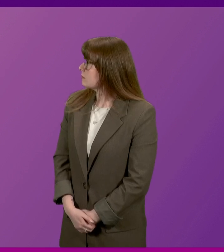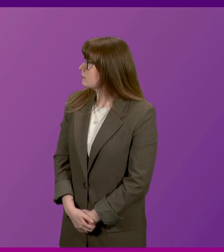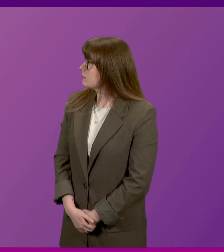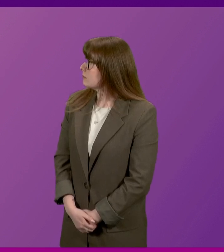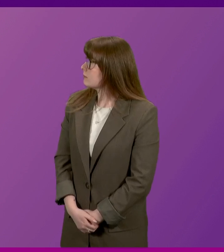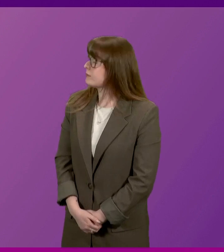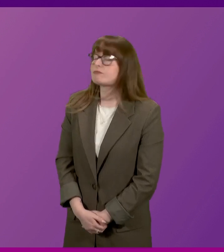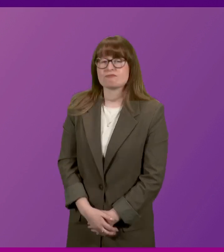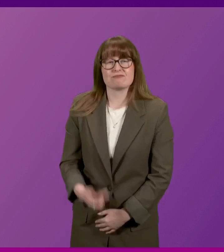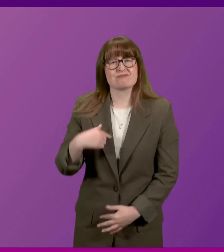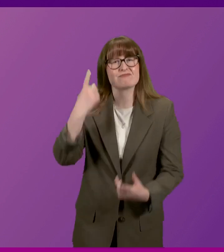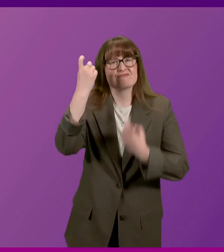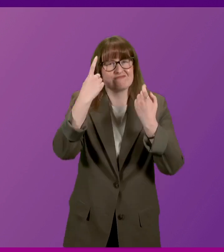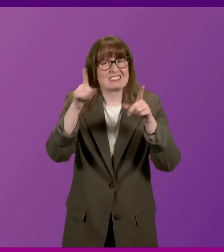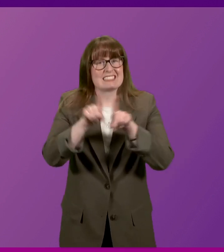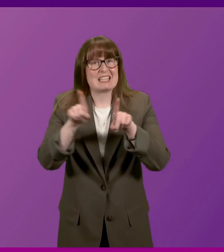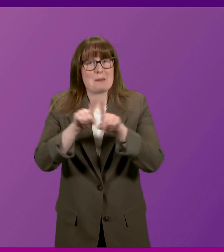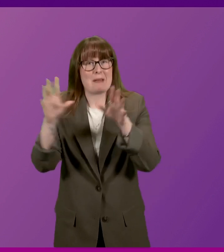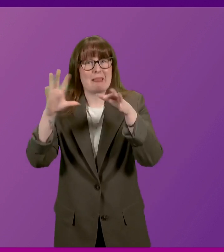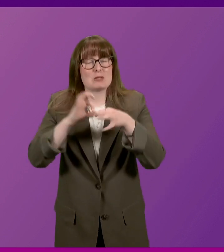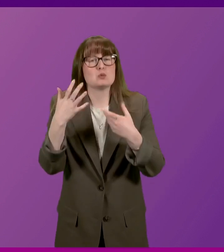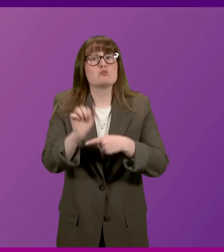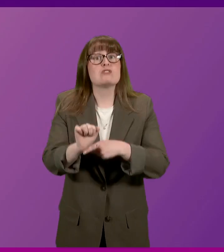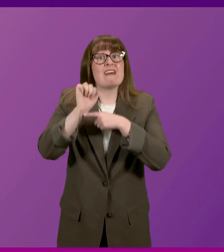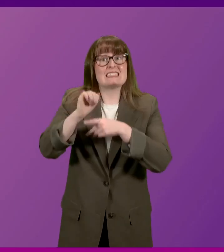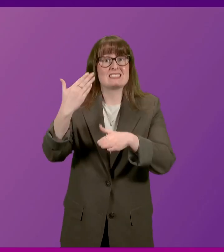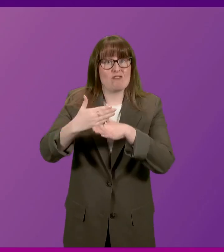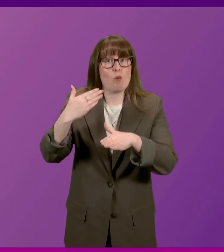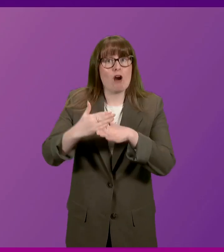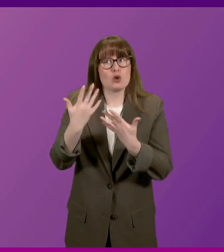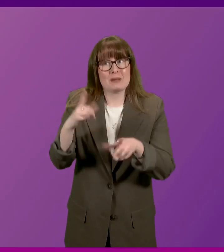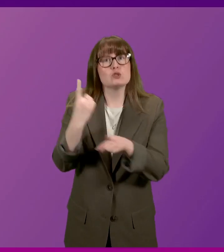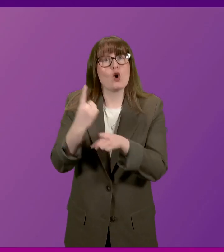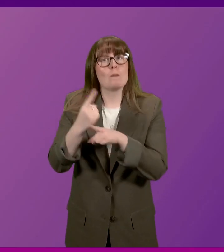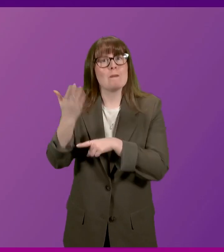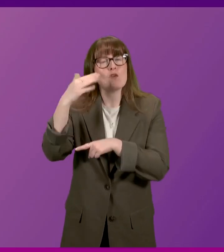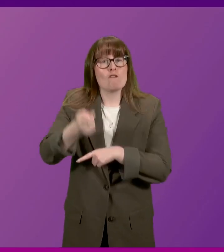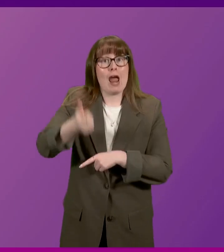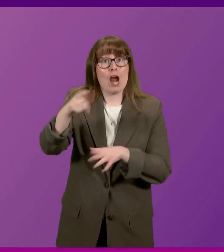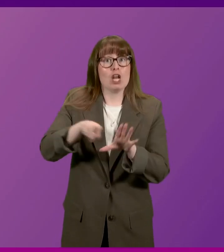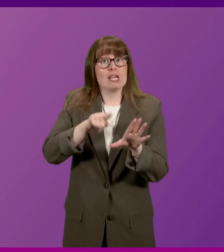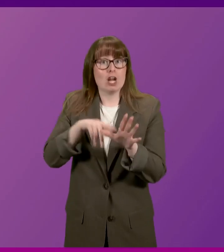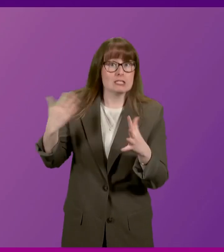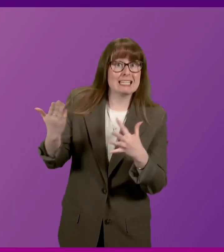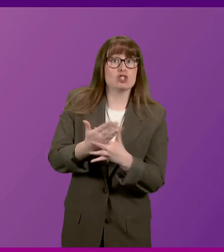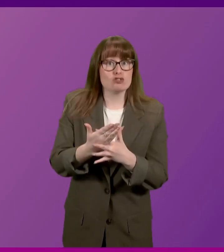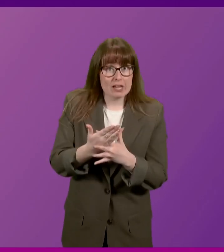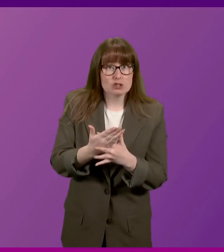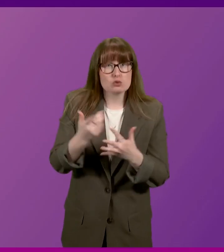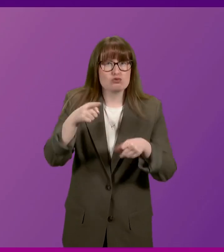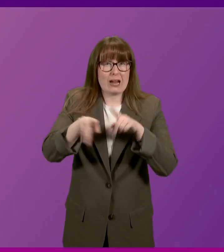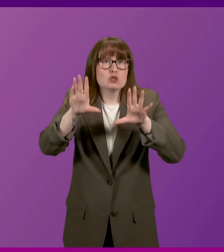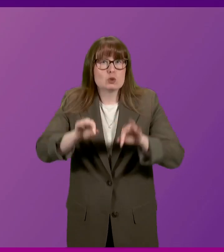Yeah, I was thinking that as well in regards to the preventative work that you've spoken about in that early years intervention, that would cover that as